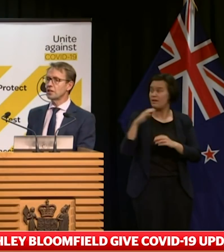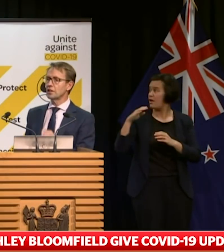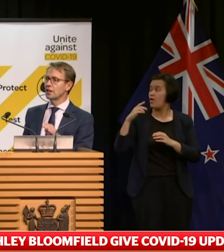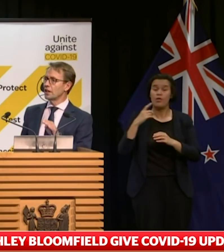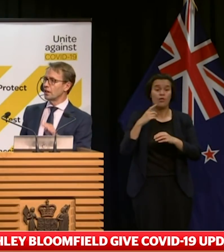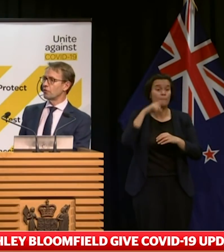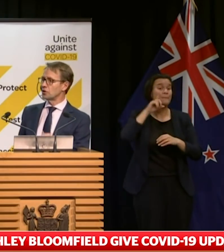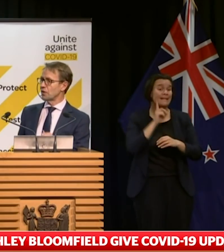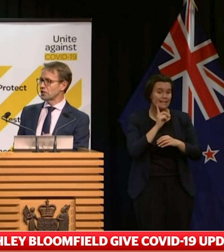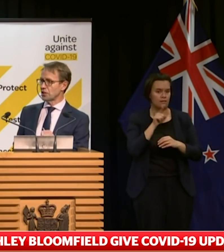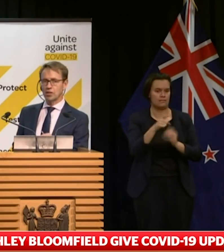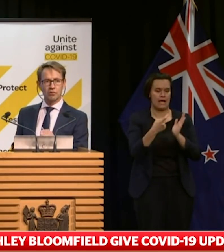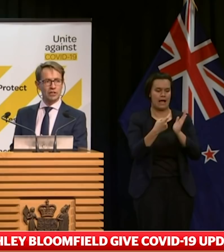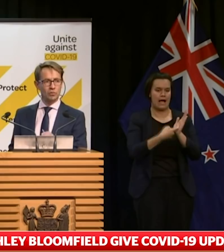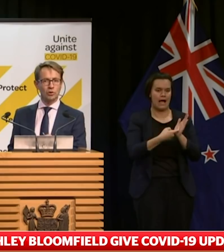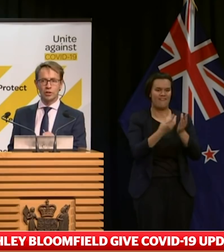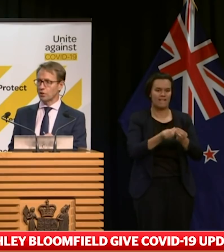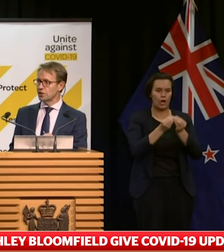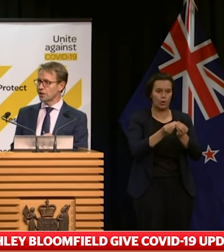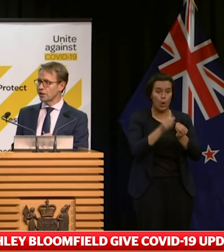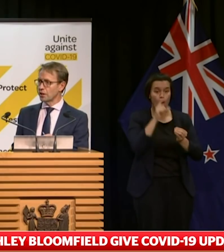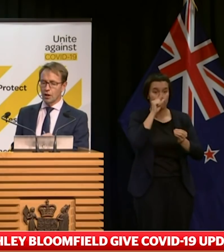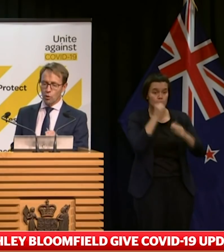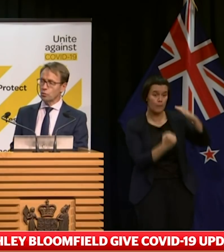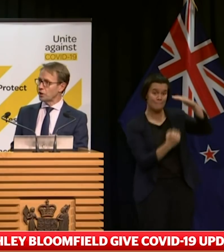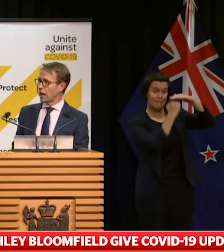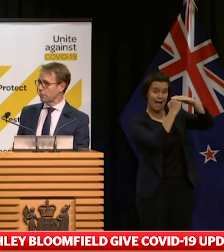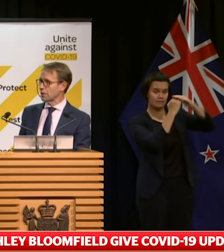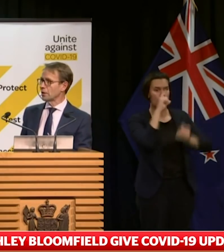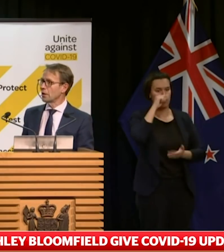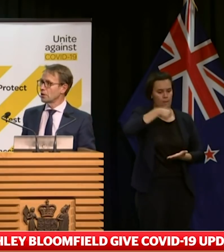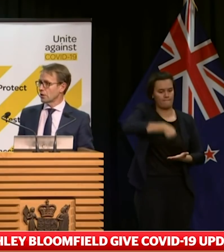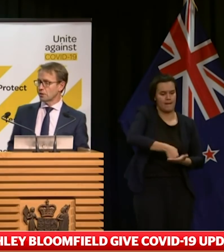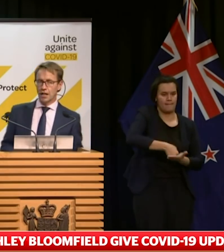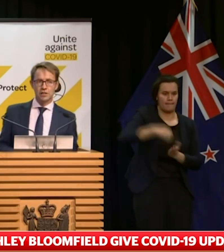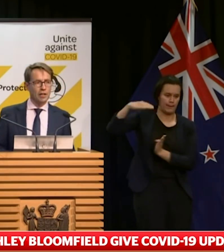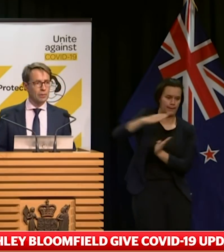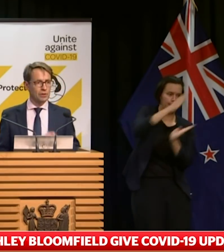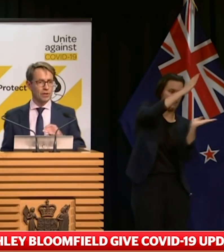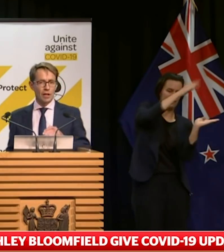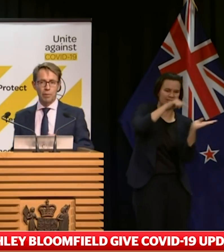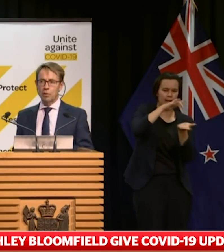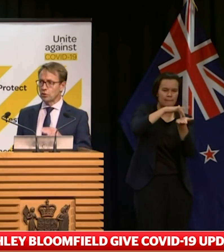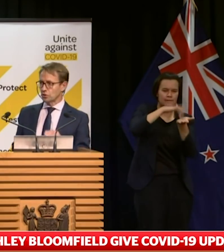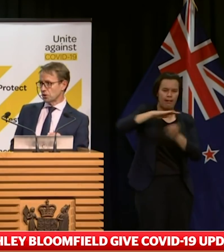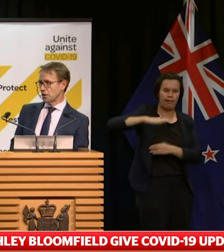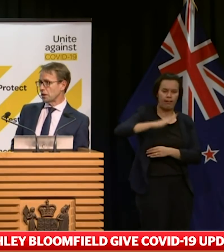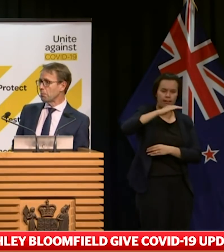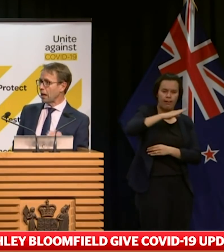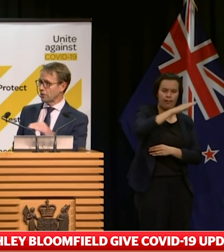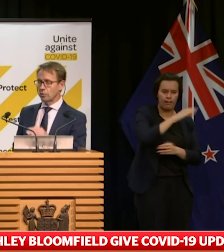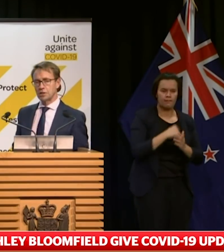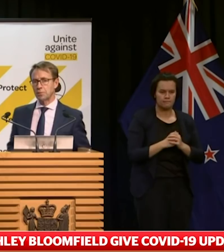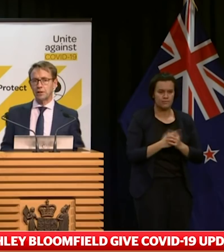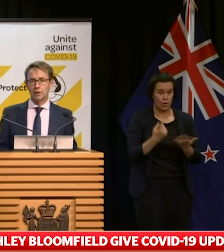And you can see that if those vaccination rates weren't increasing, what would happen to those case numbers, but we can also see